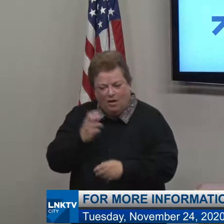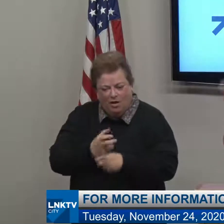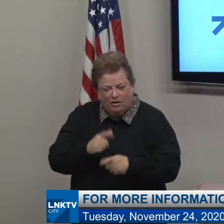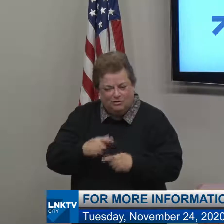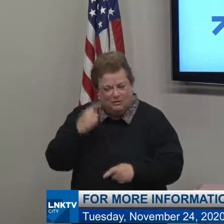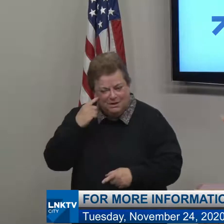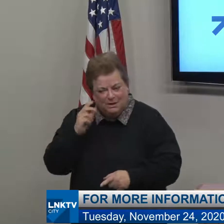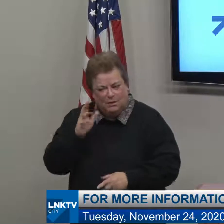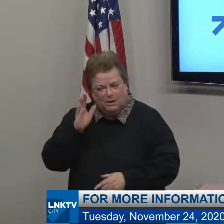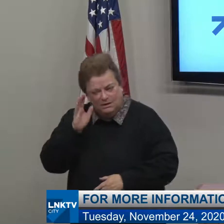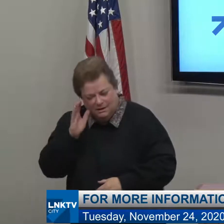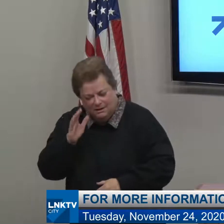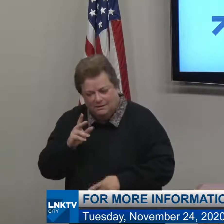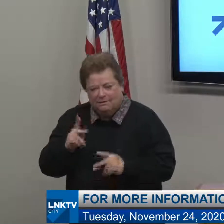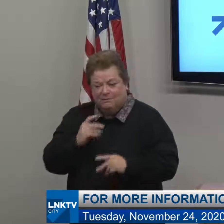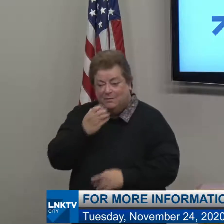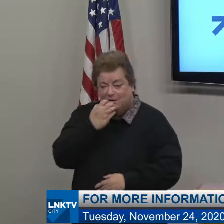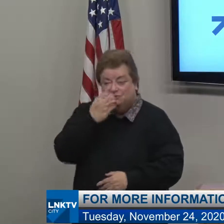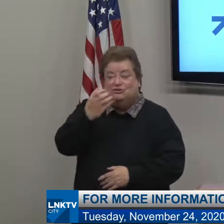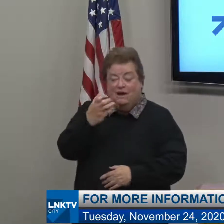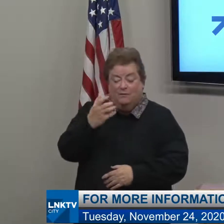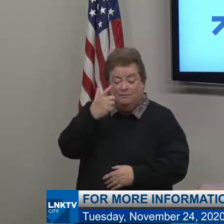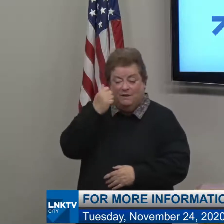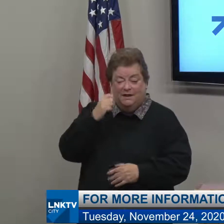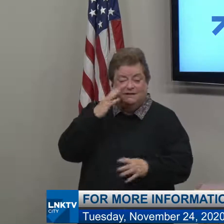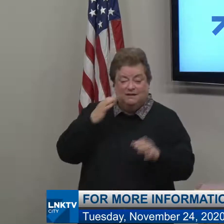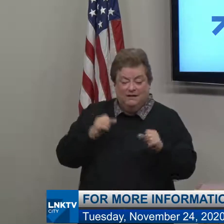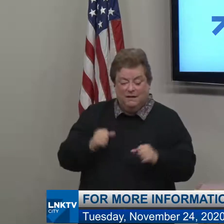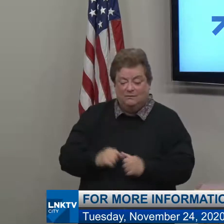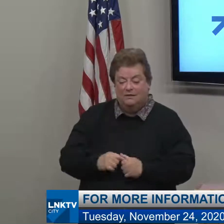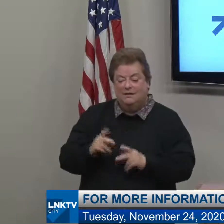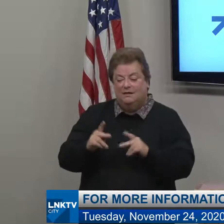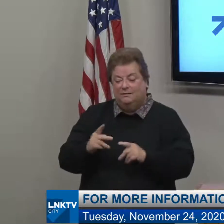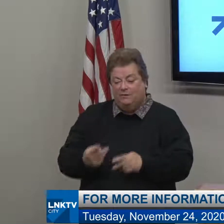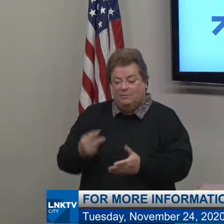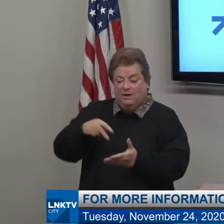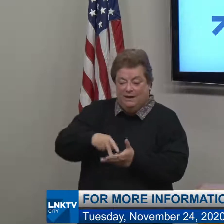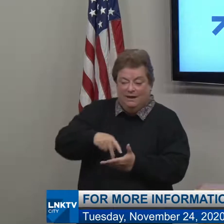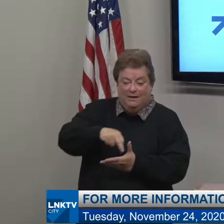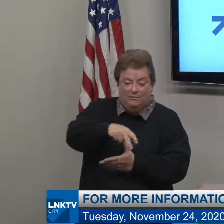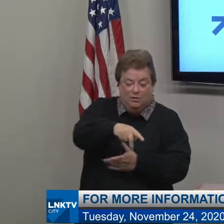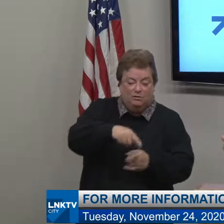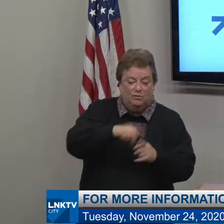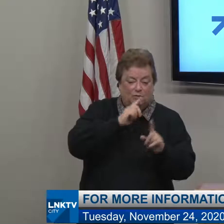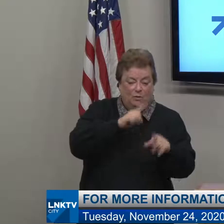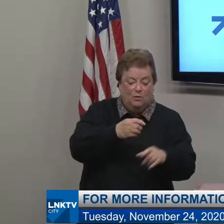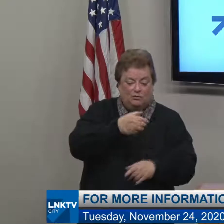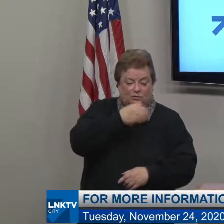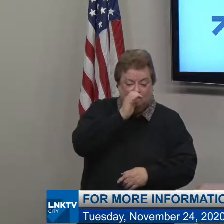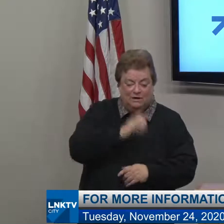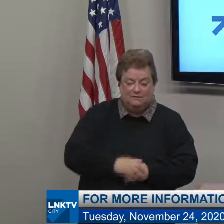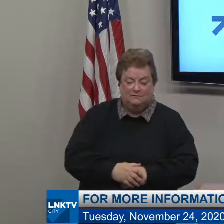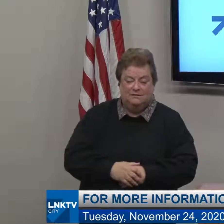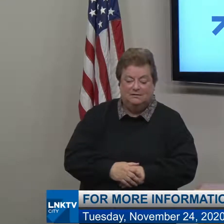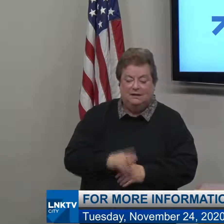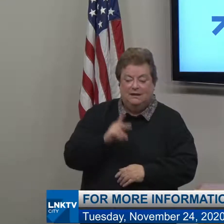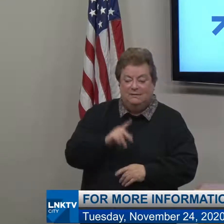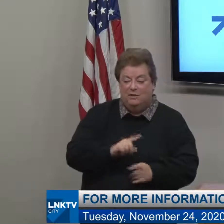People shout because it's loud. People get up to order drinks. People go to gather.